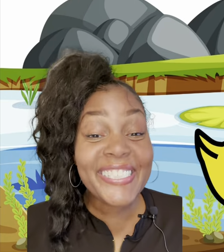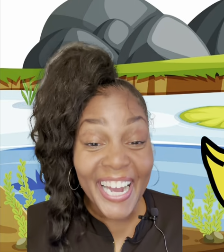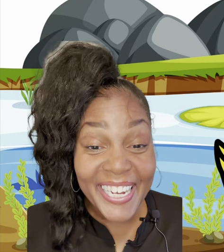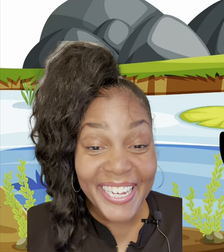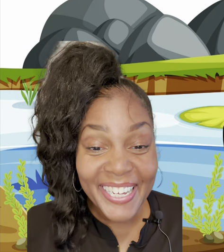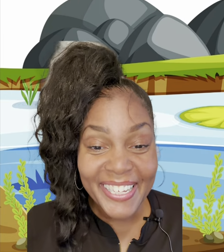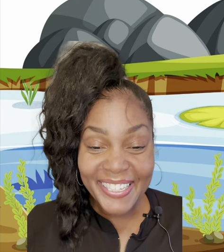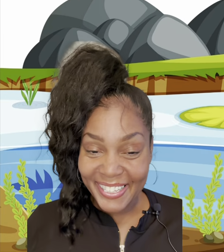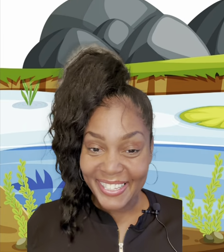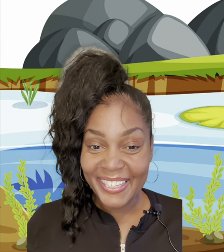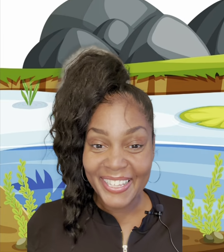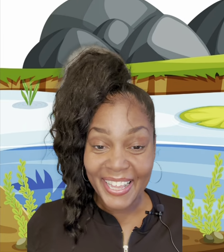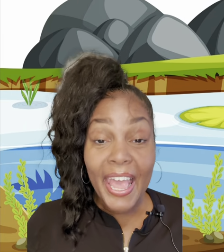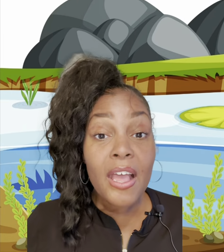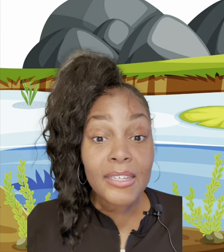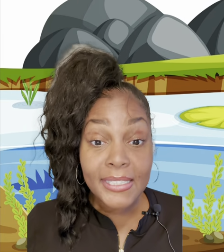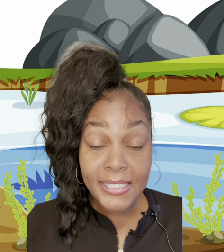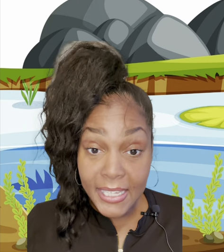Duck.